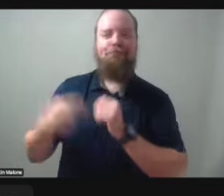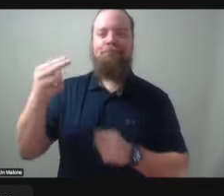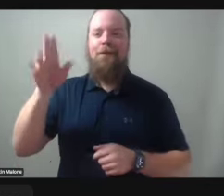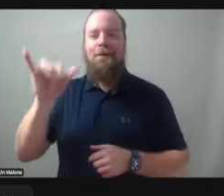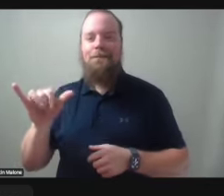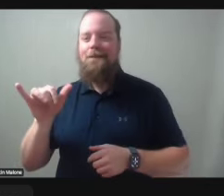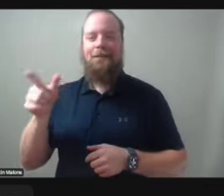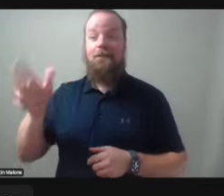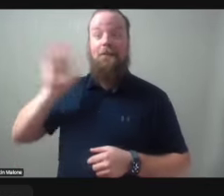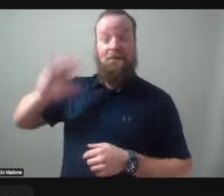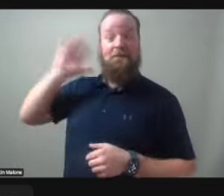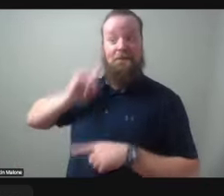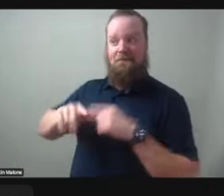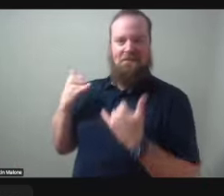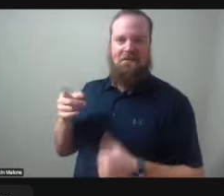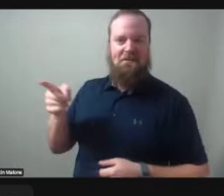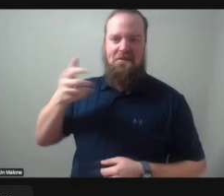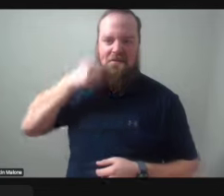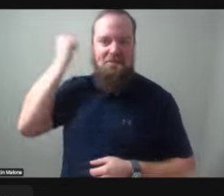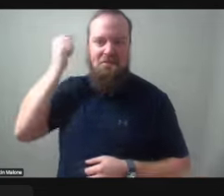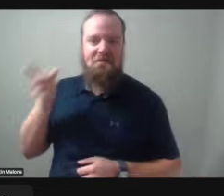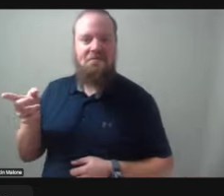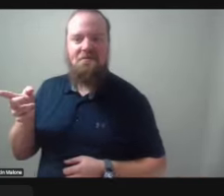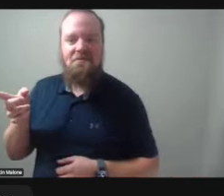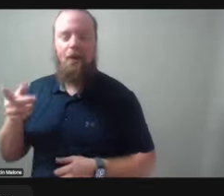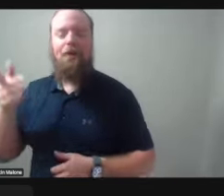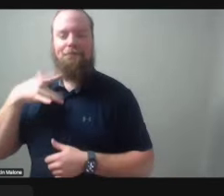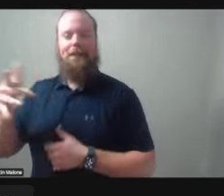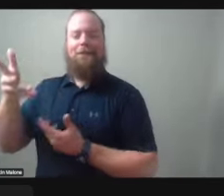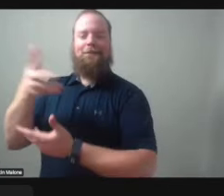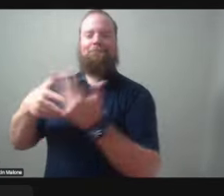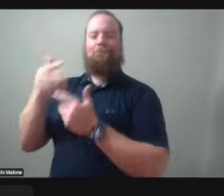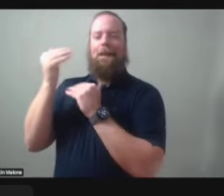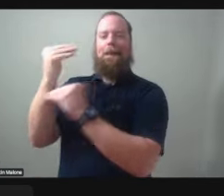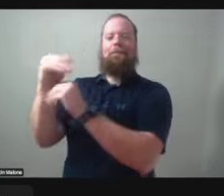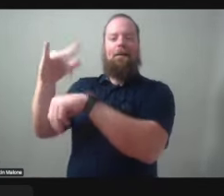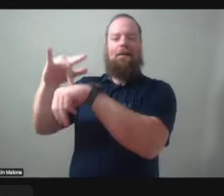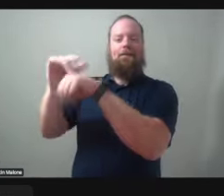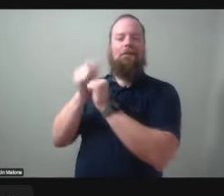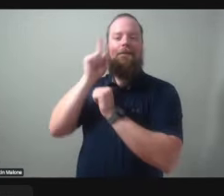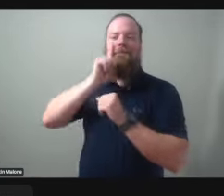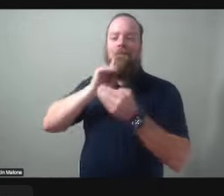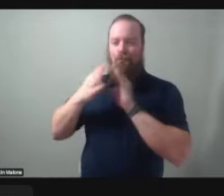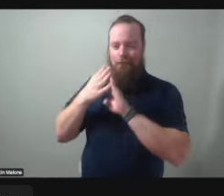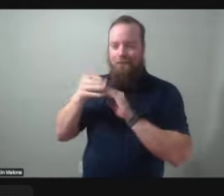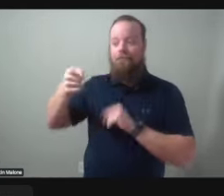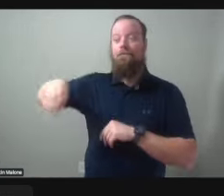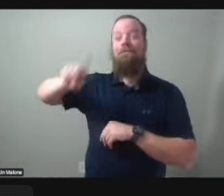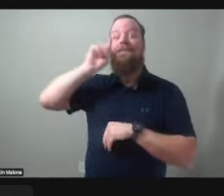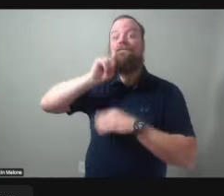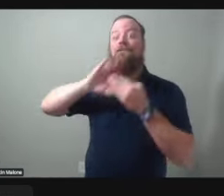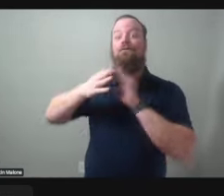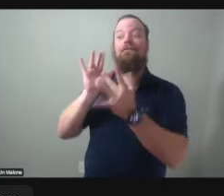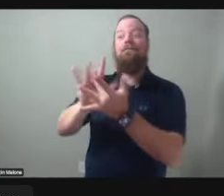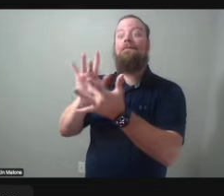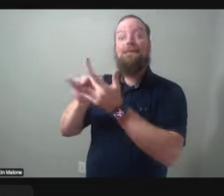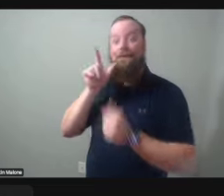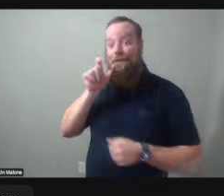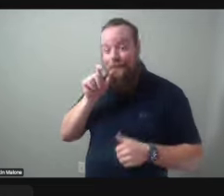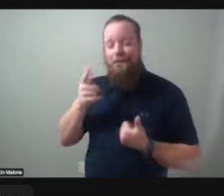so he was not exposed to ASL or any sign language at all. So he has what we say